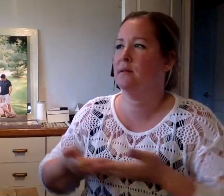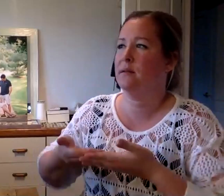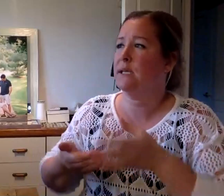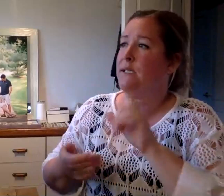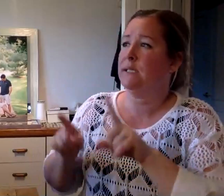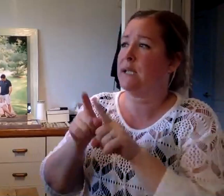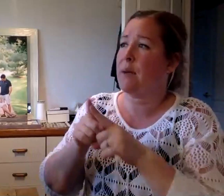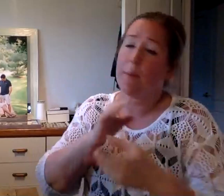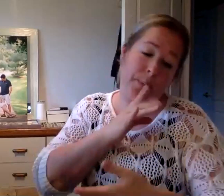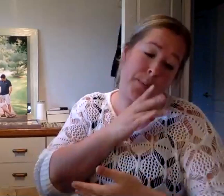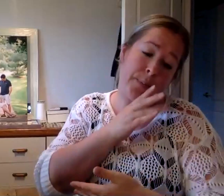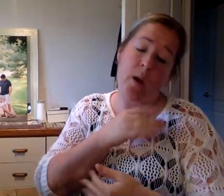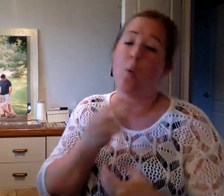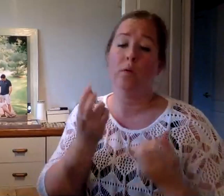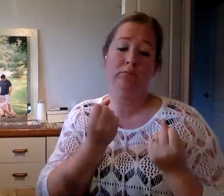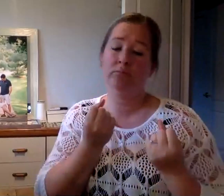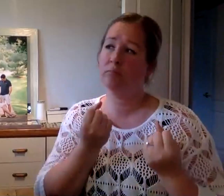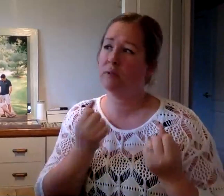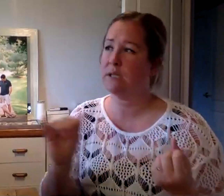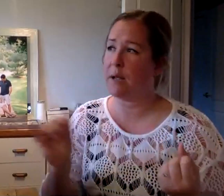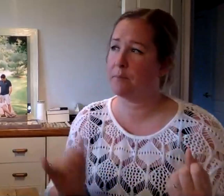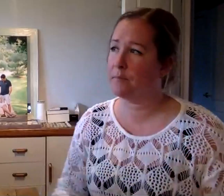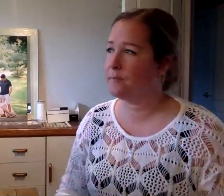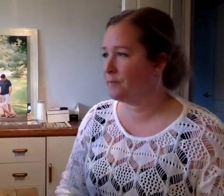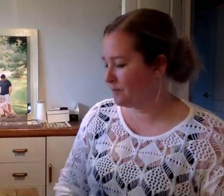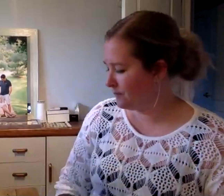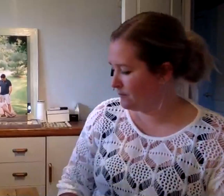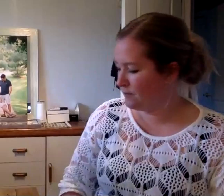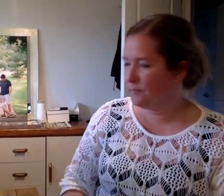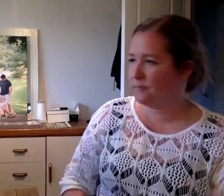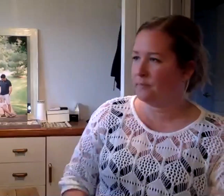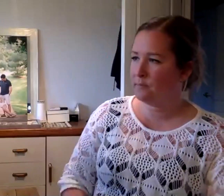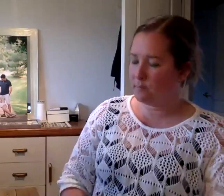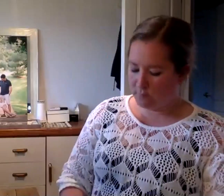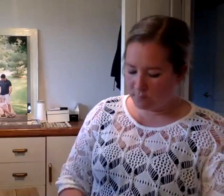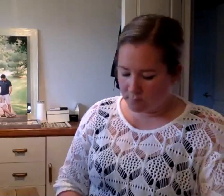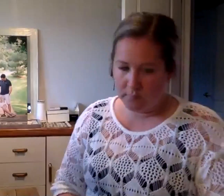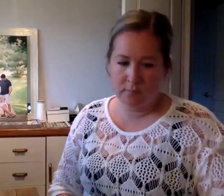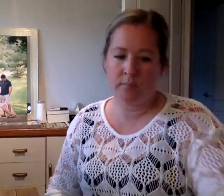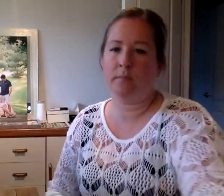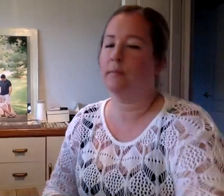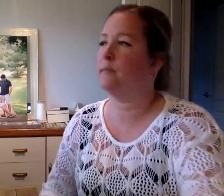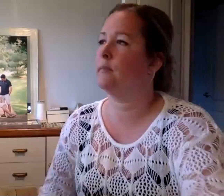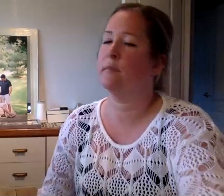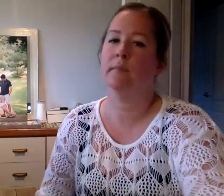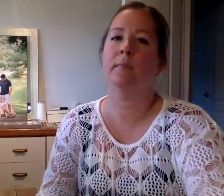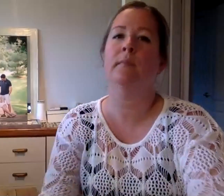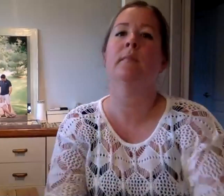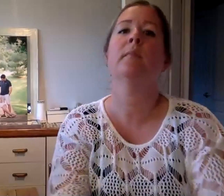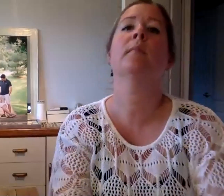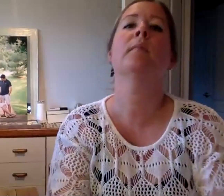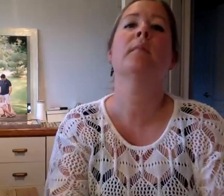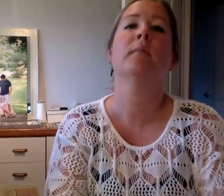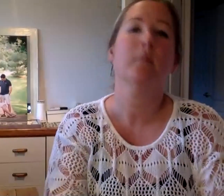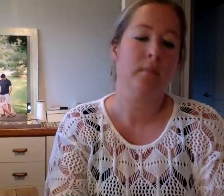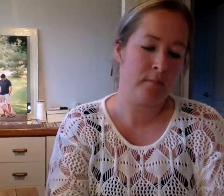she learned from a book and trying to teach me. So I recommend though too, doesn't matter if you're hearing or deaf and communicating